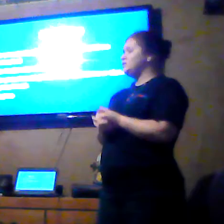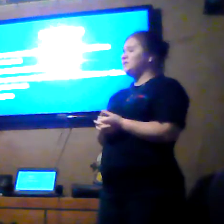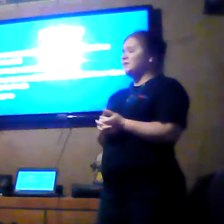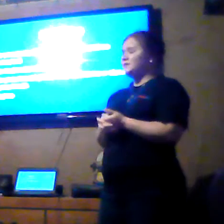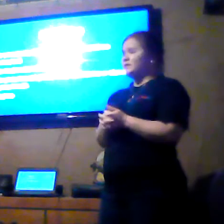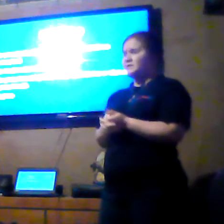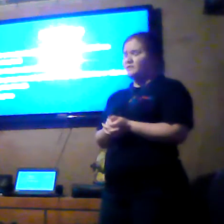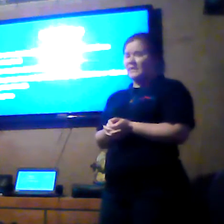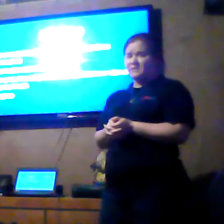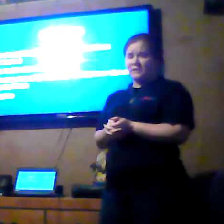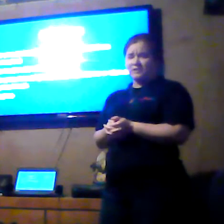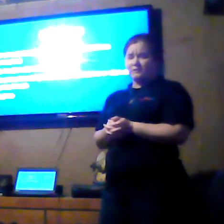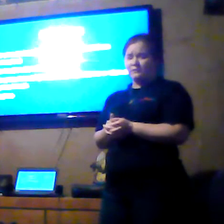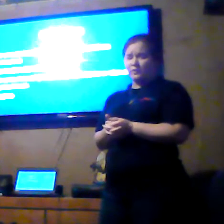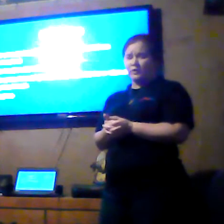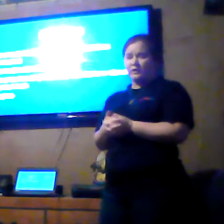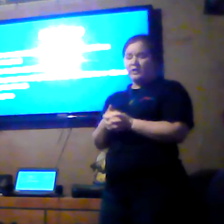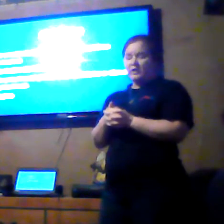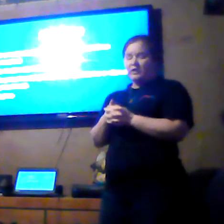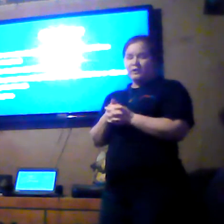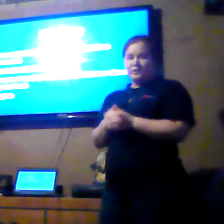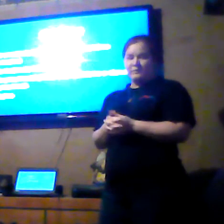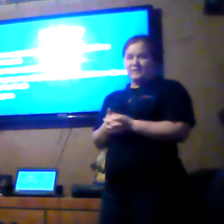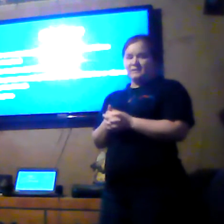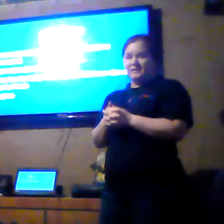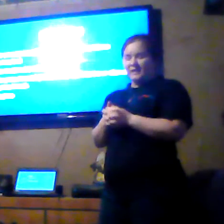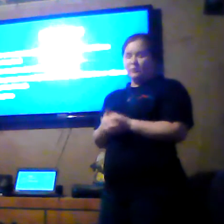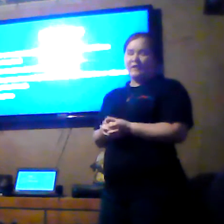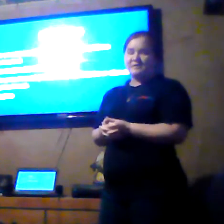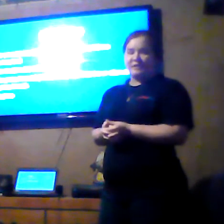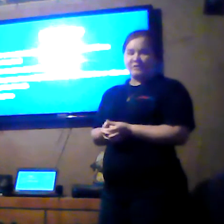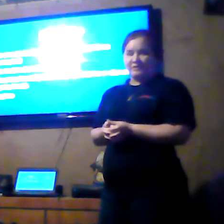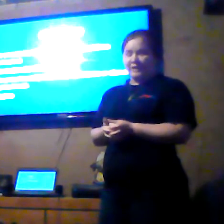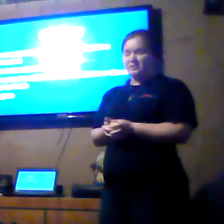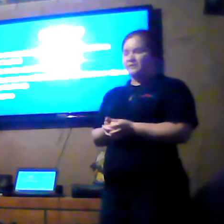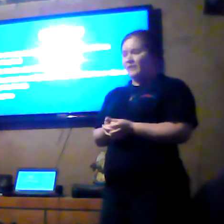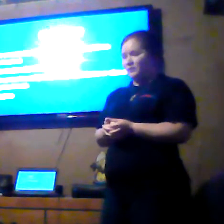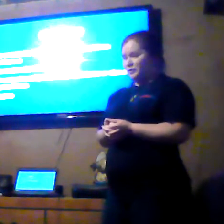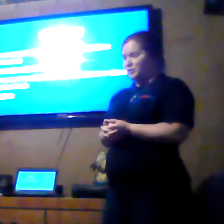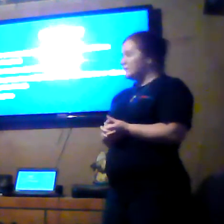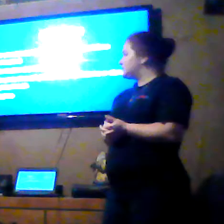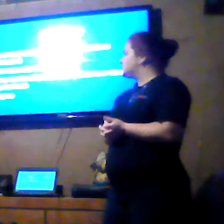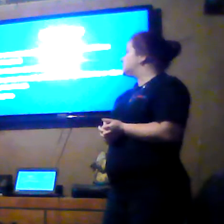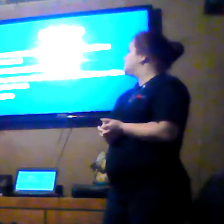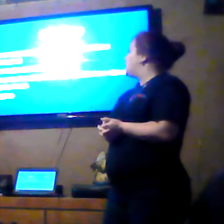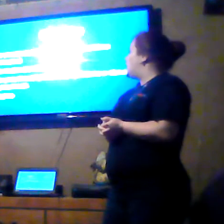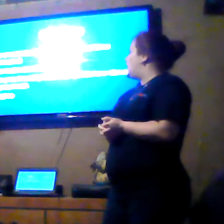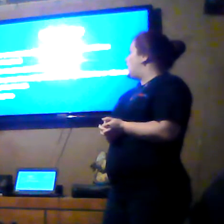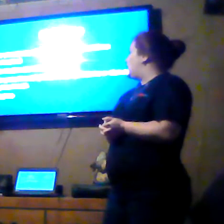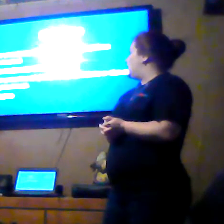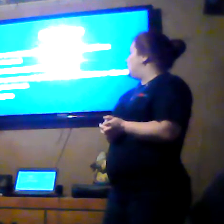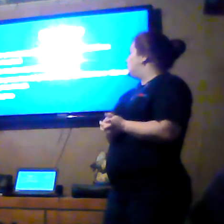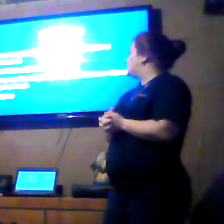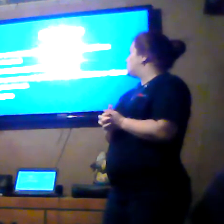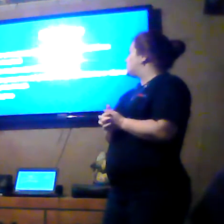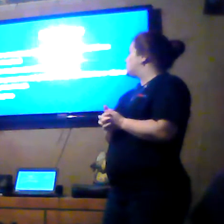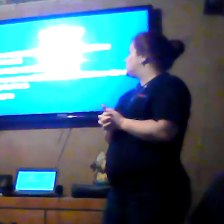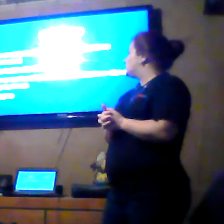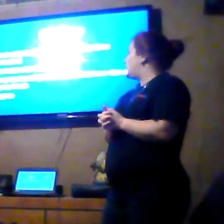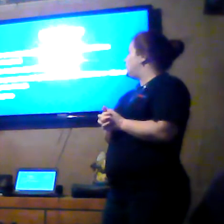Unfortunately, there is no vaccination for humans. The animal vaccination is actually fatal to humans. Another